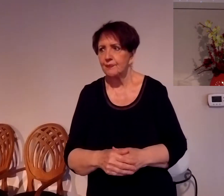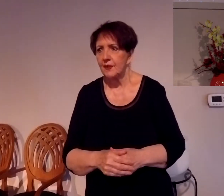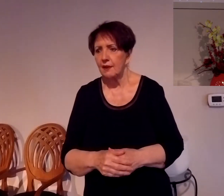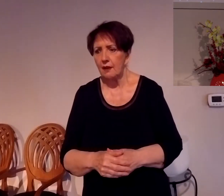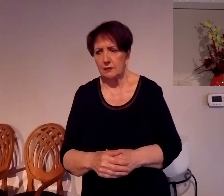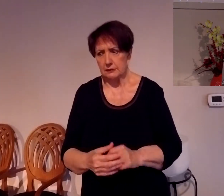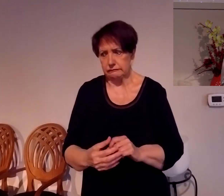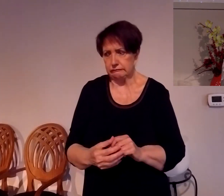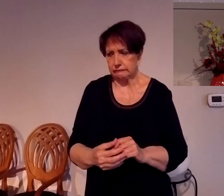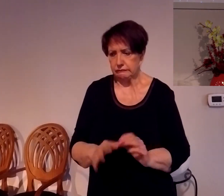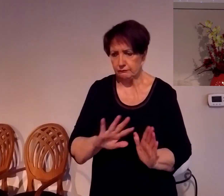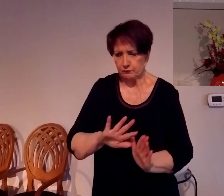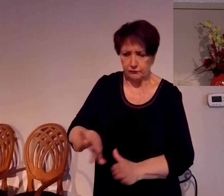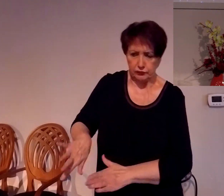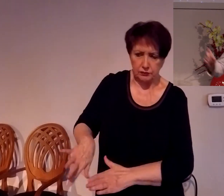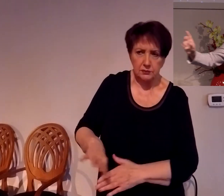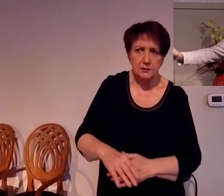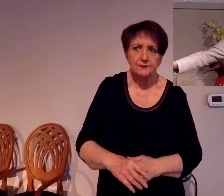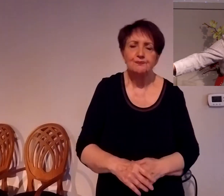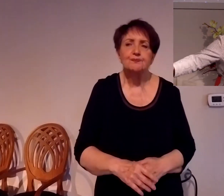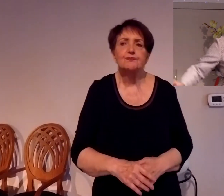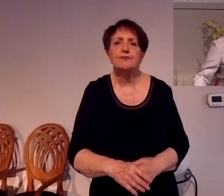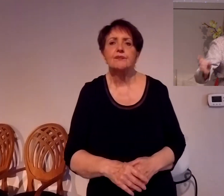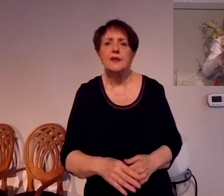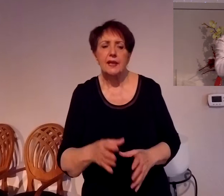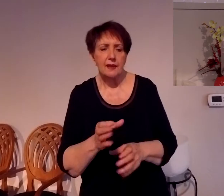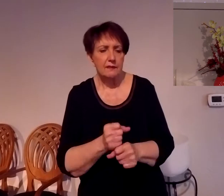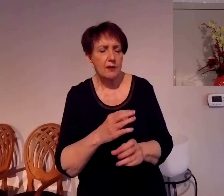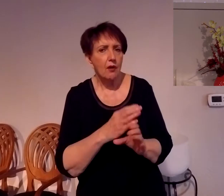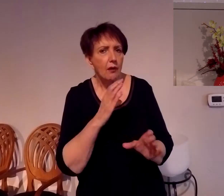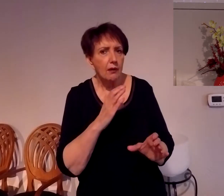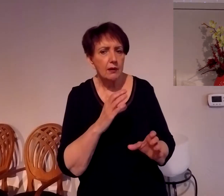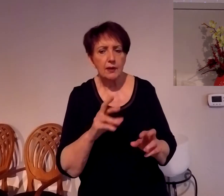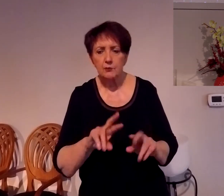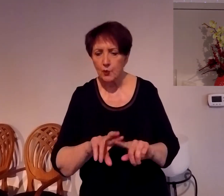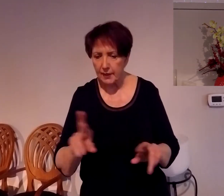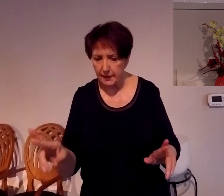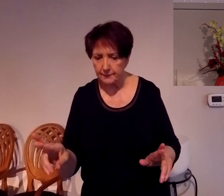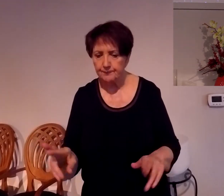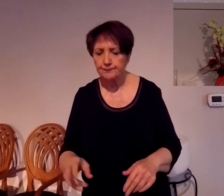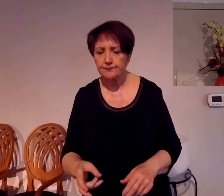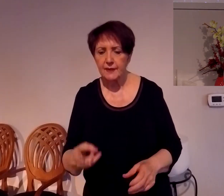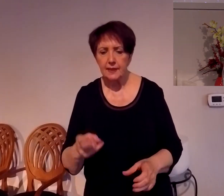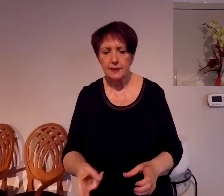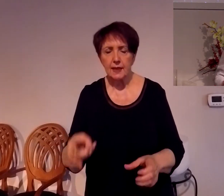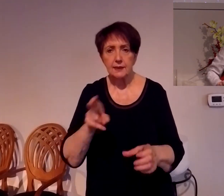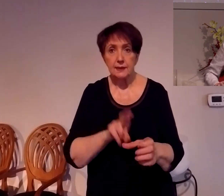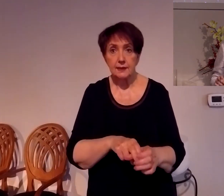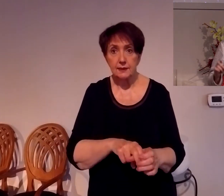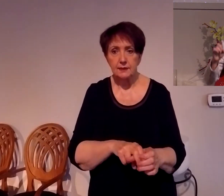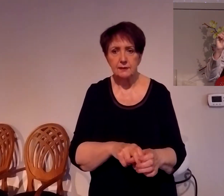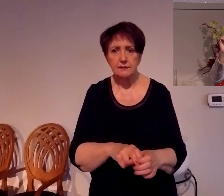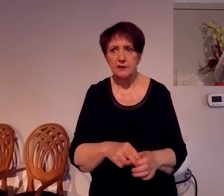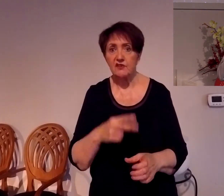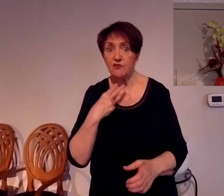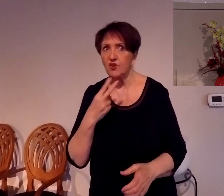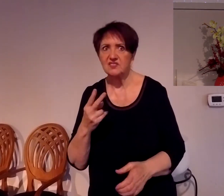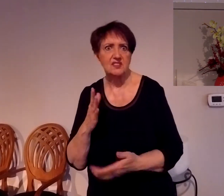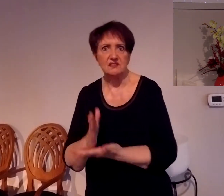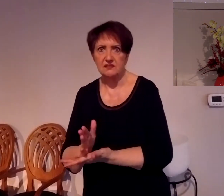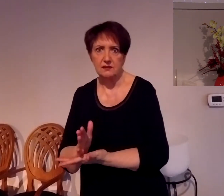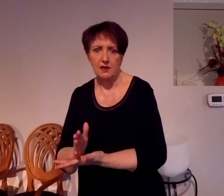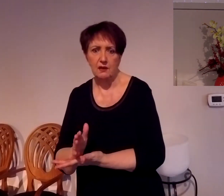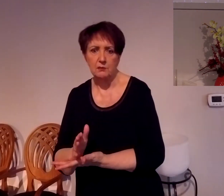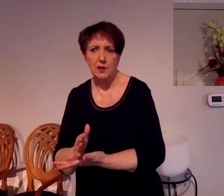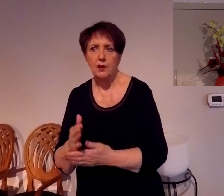anything to do with it. Get the bag, get the rental car. Now I'm in the rental car. It did not stop. This,